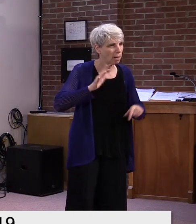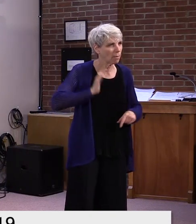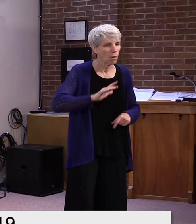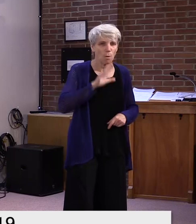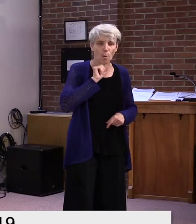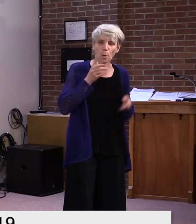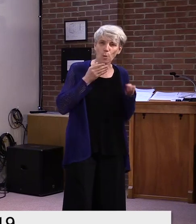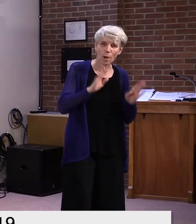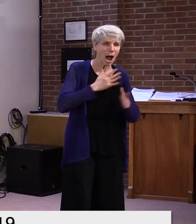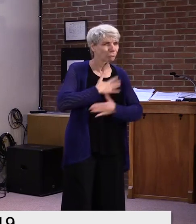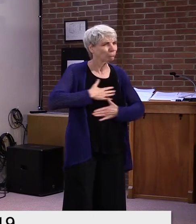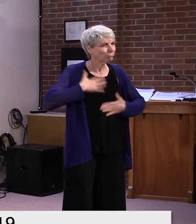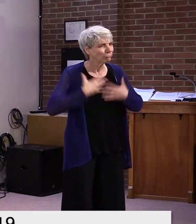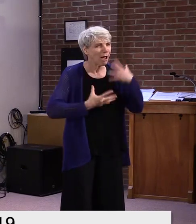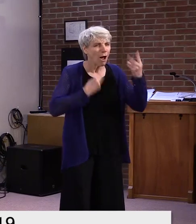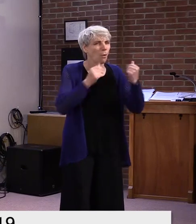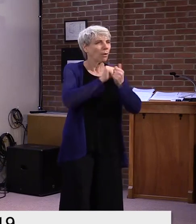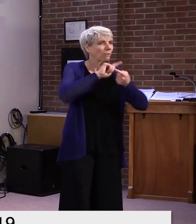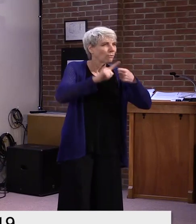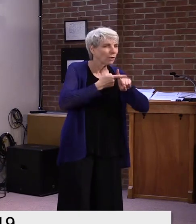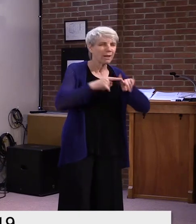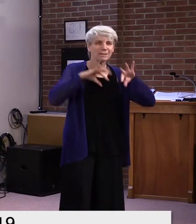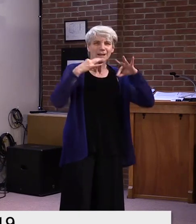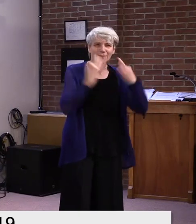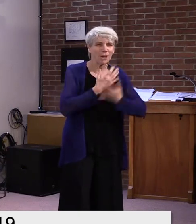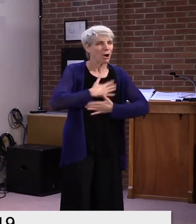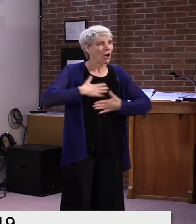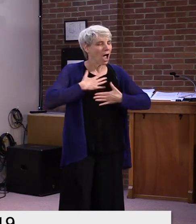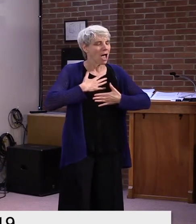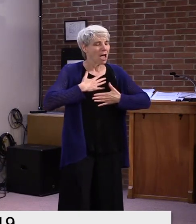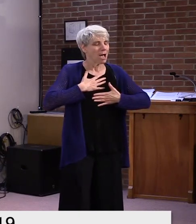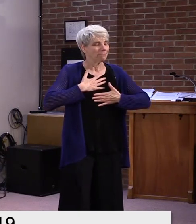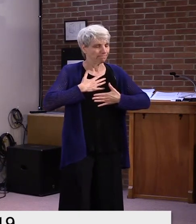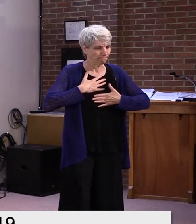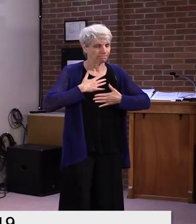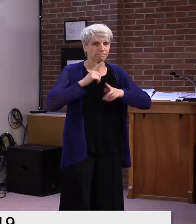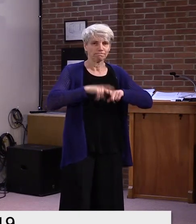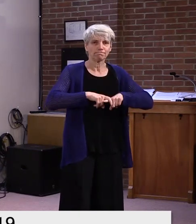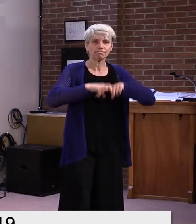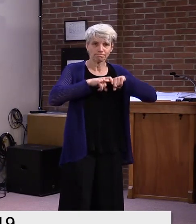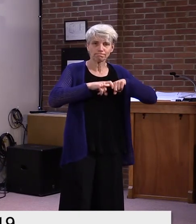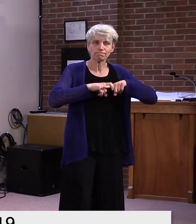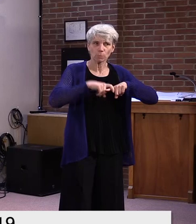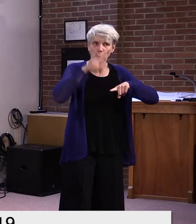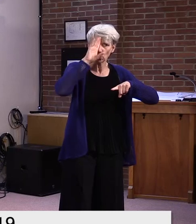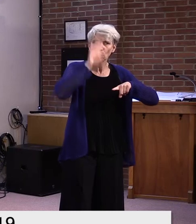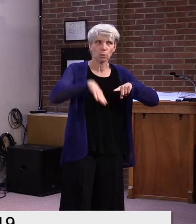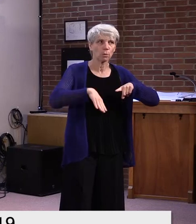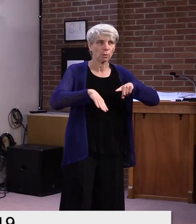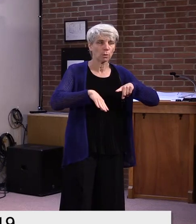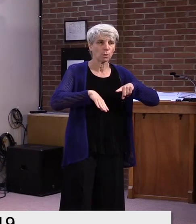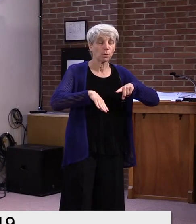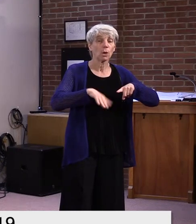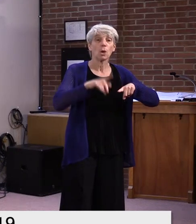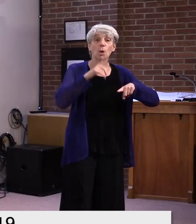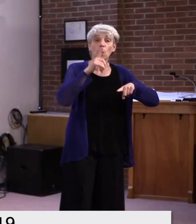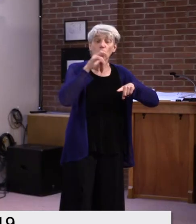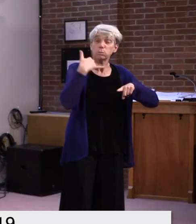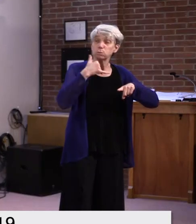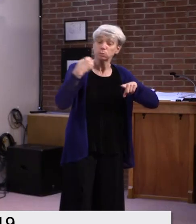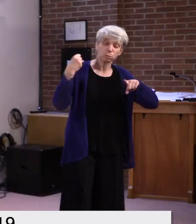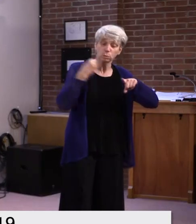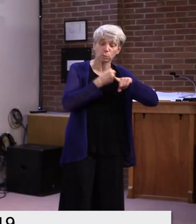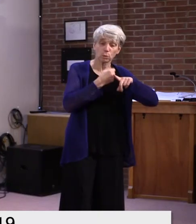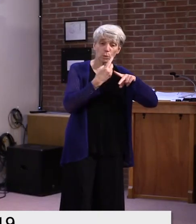in order to keep us all safe. Older Vermonters and their loved ones have been especially